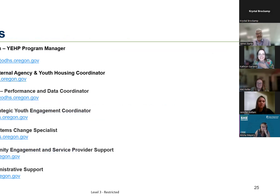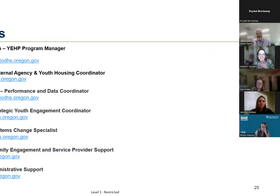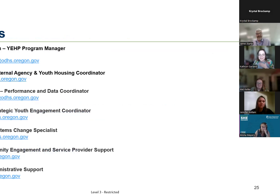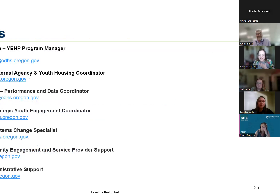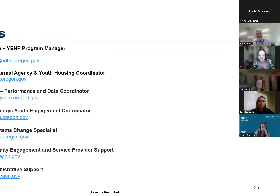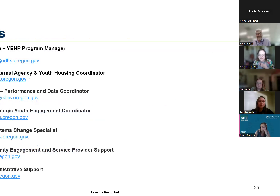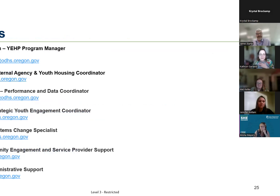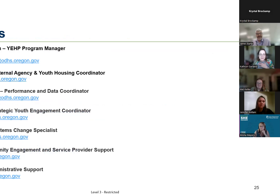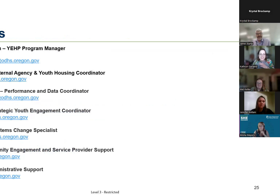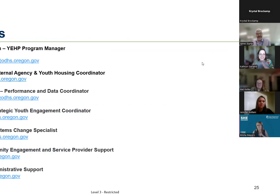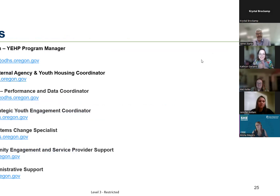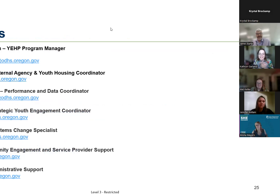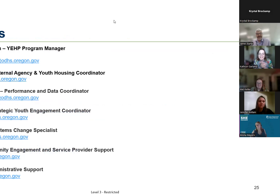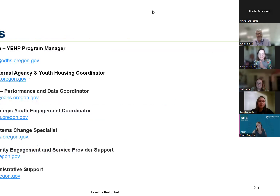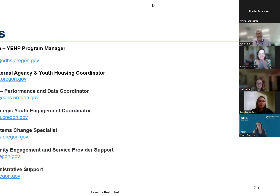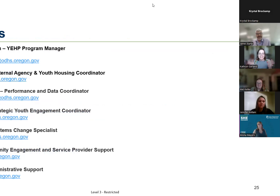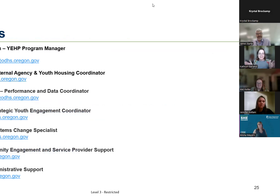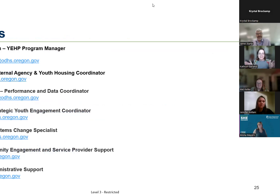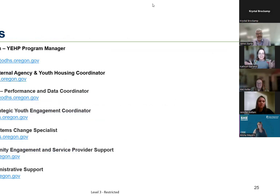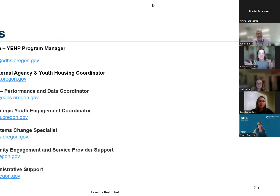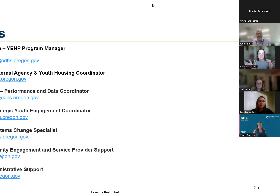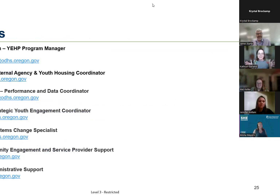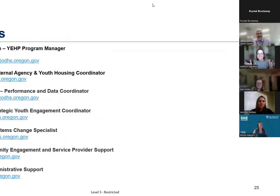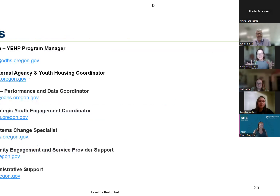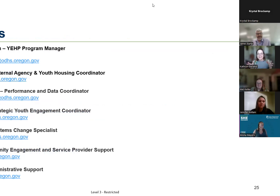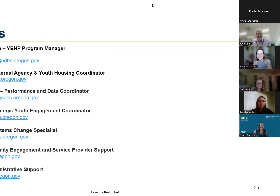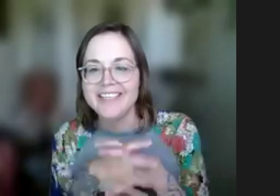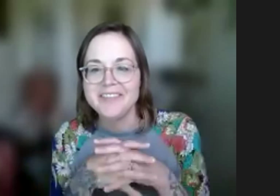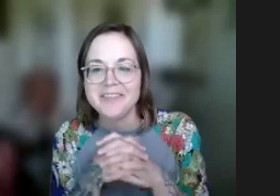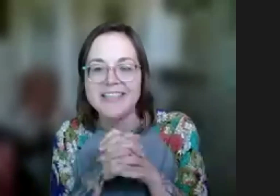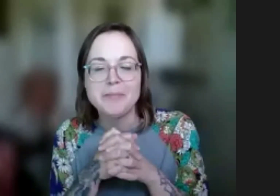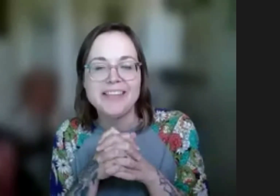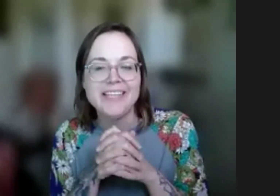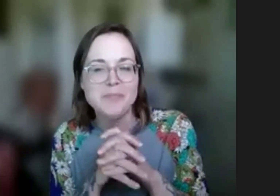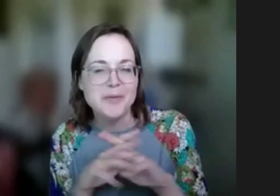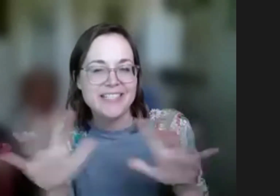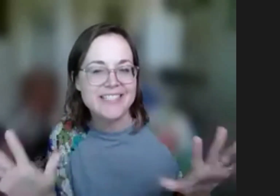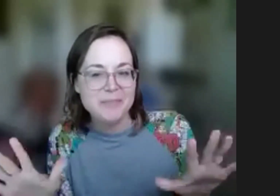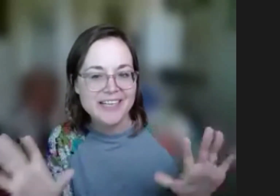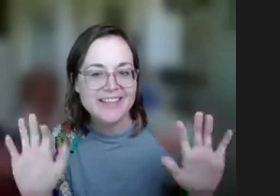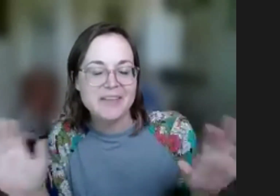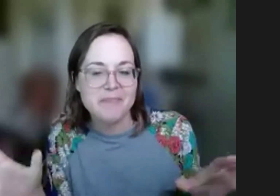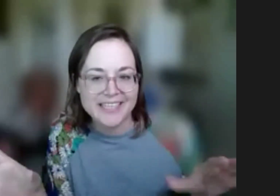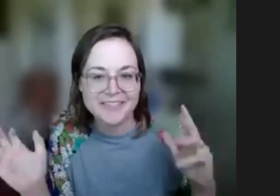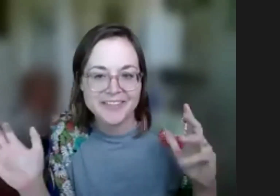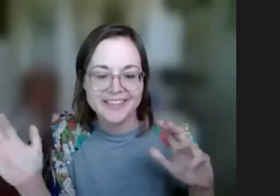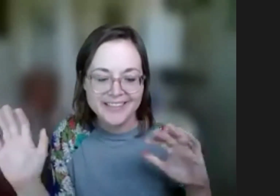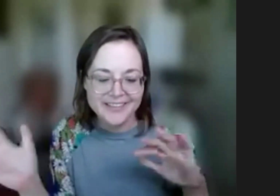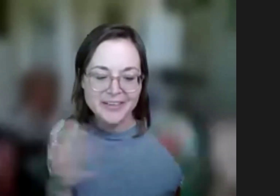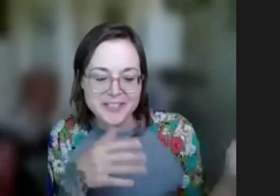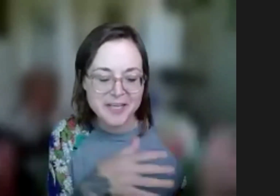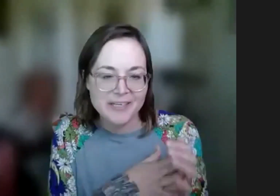you, Jen. Thank you, Mel. Appreciate it. And thank you all for sticking around. I know we went a little bit late, but we anticipated that it might, given